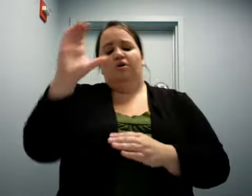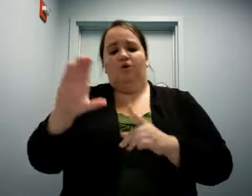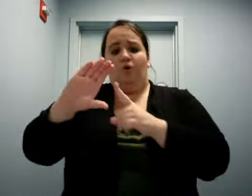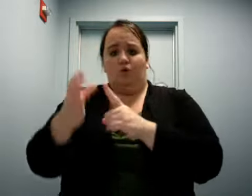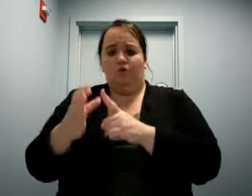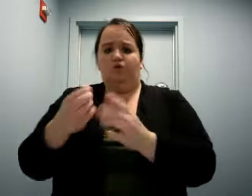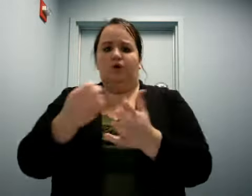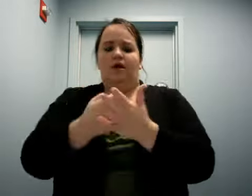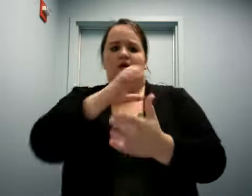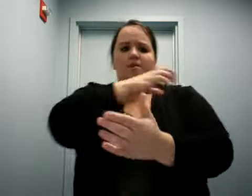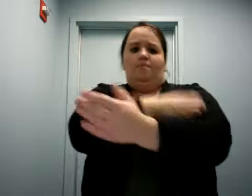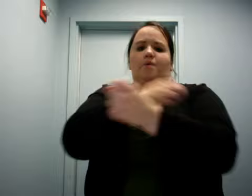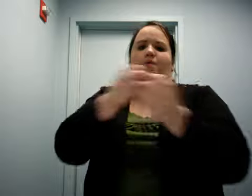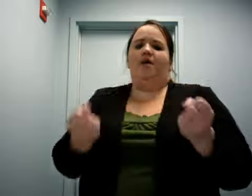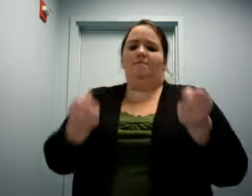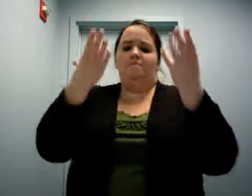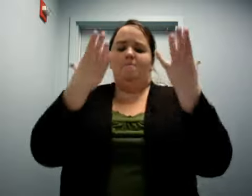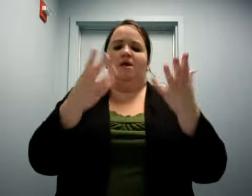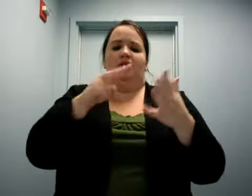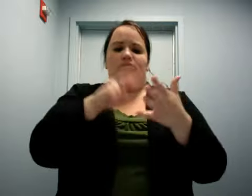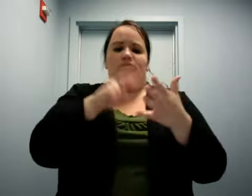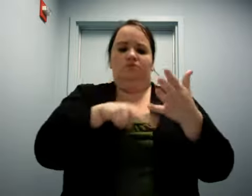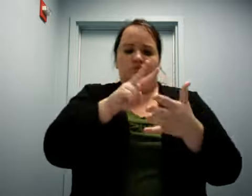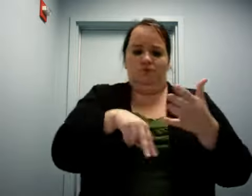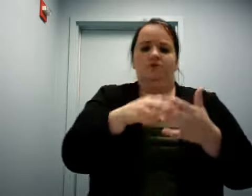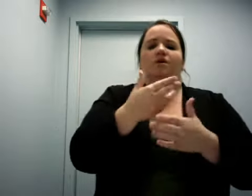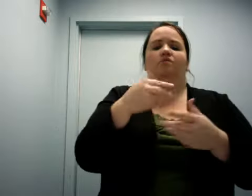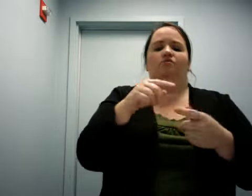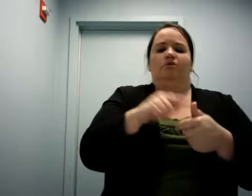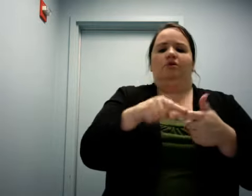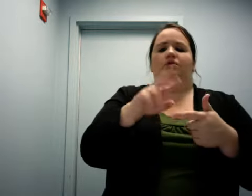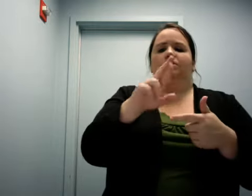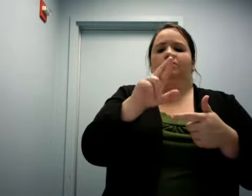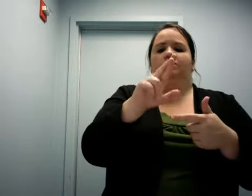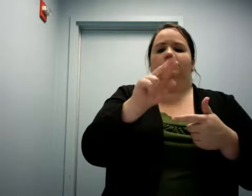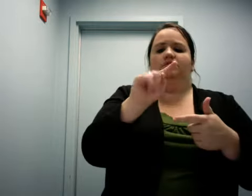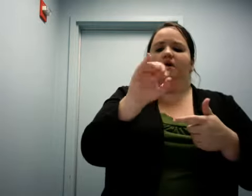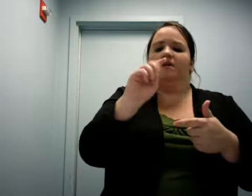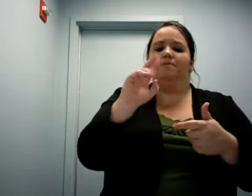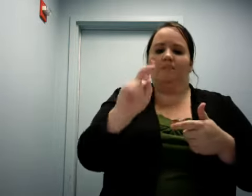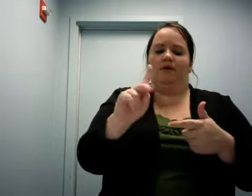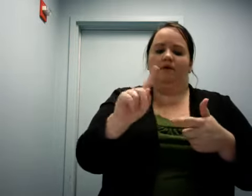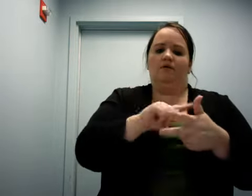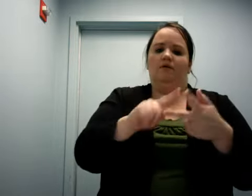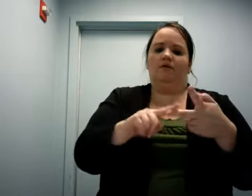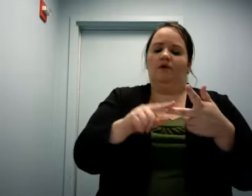America. I had read Thailand, Updike, Steinberg, and Gateskill. I did not have a single story of America.